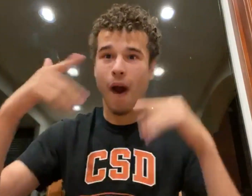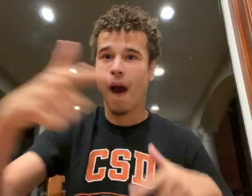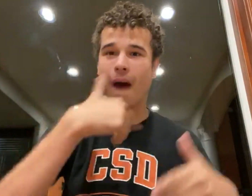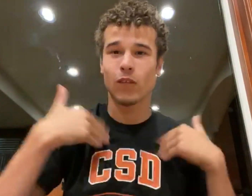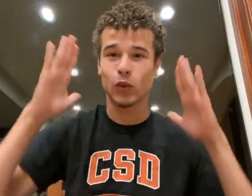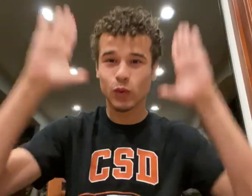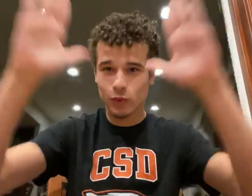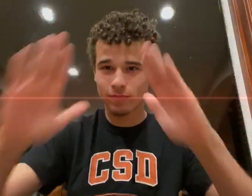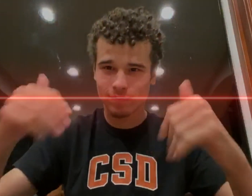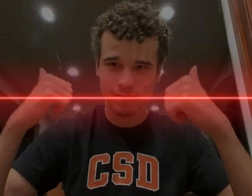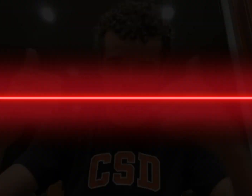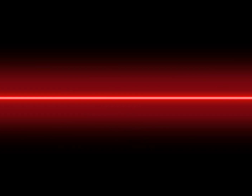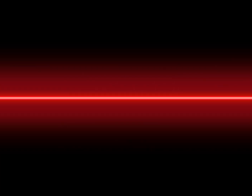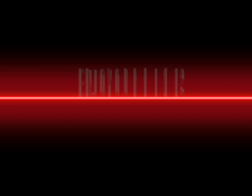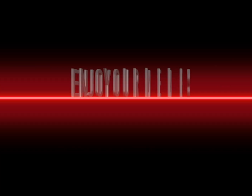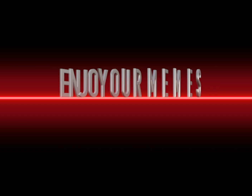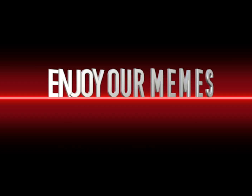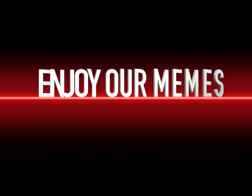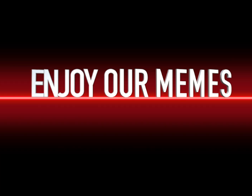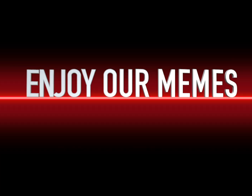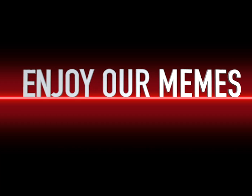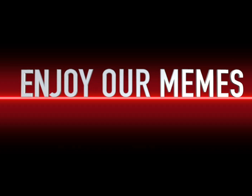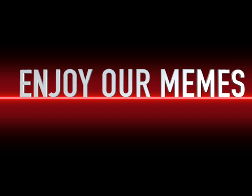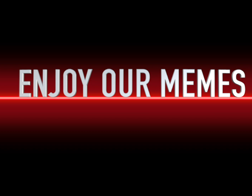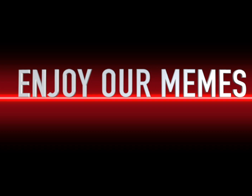same price. Hopefully, you're having a great day.